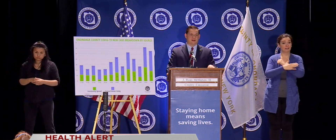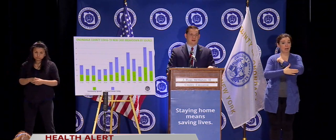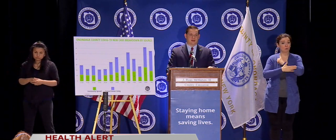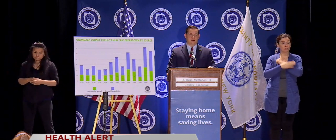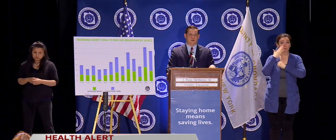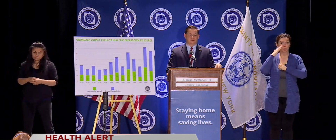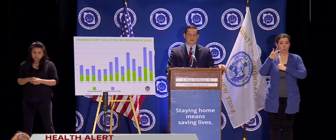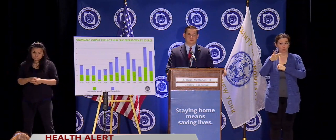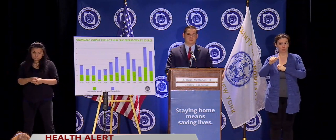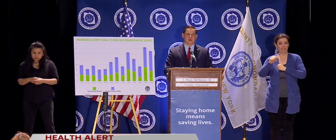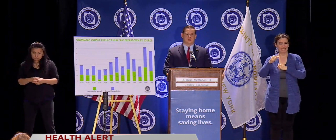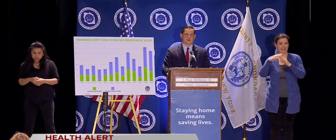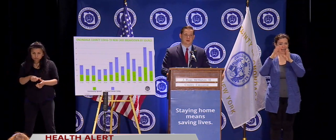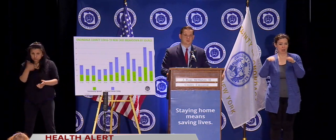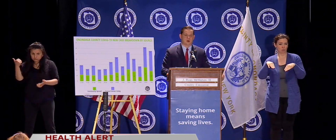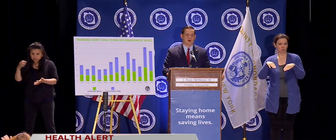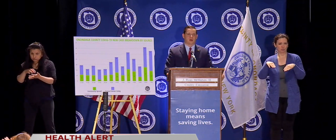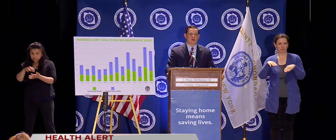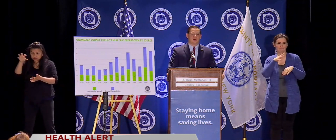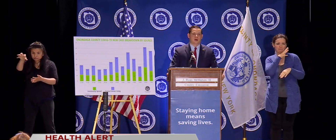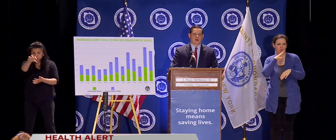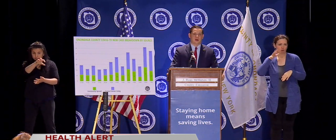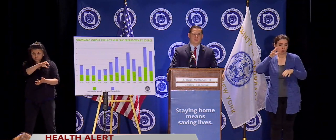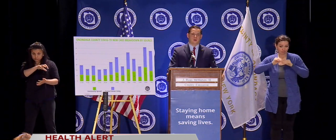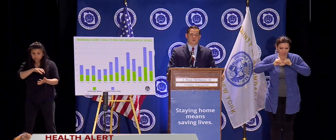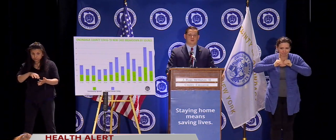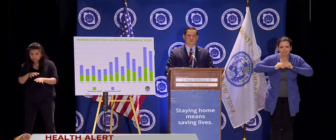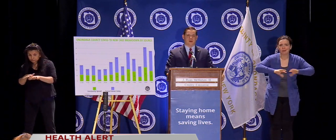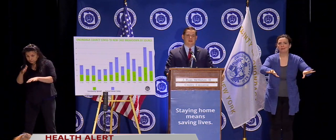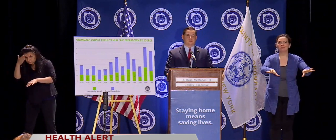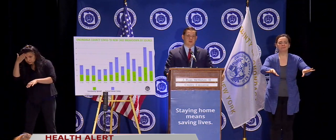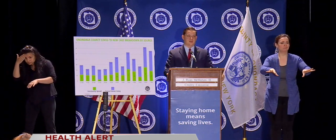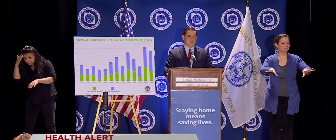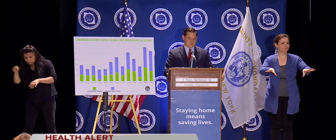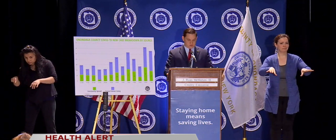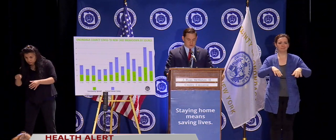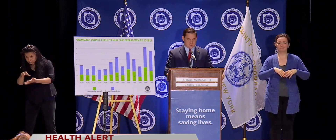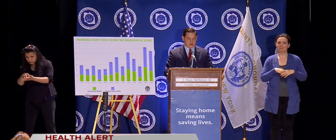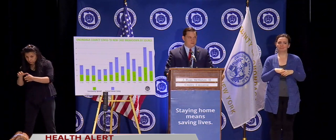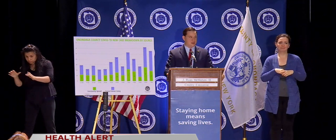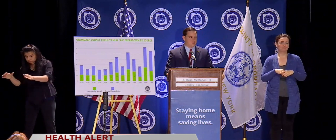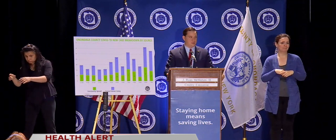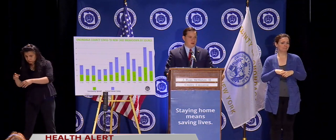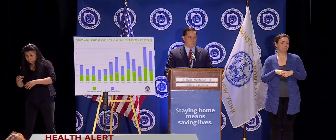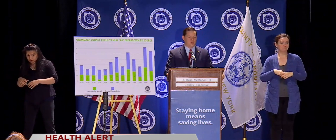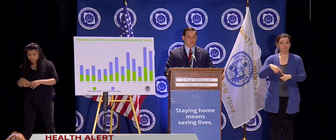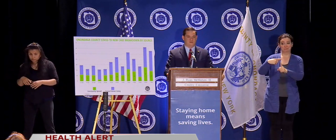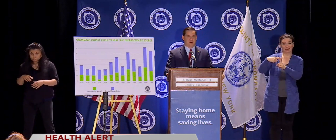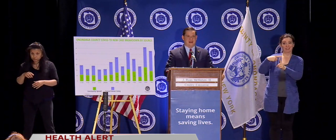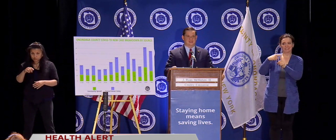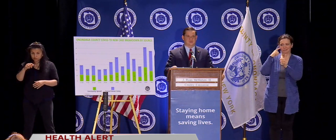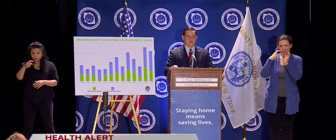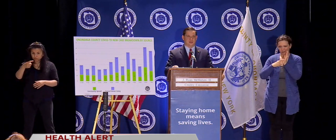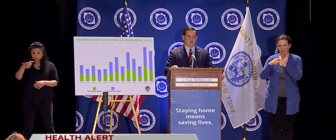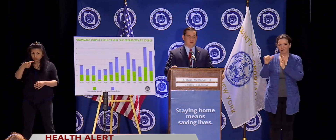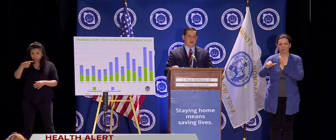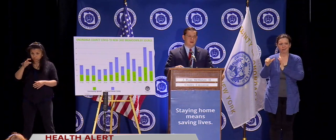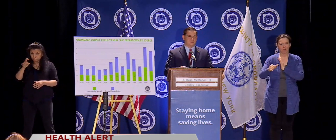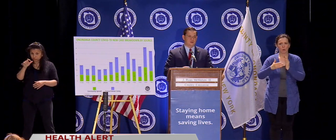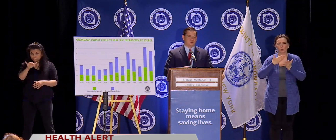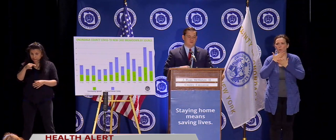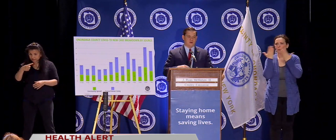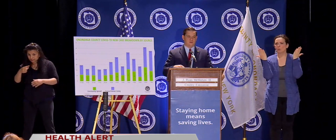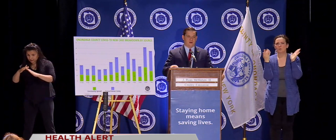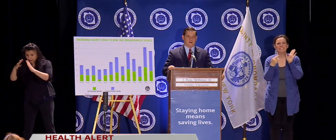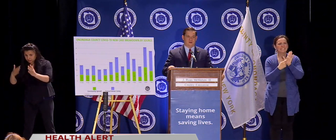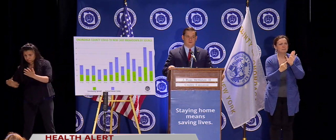we have Onondaga County residents there as well. Those positive cases, we're identifying them now. We know we have positives related to that.